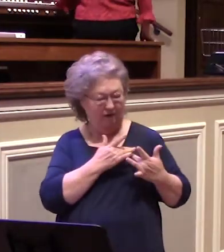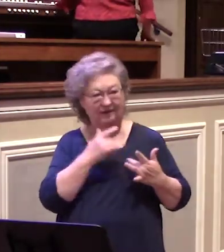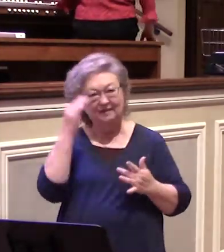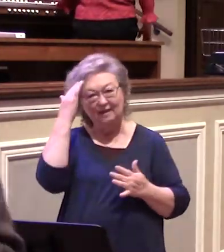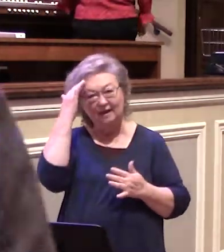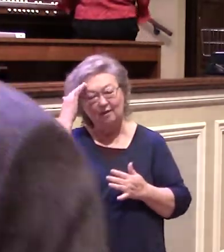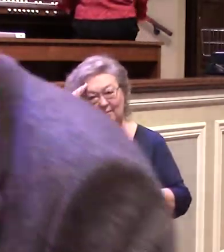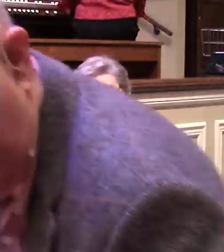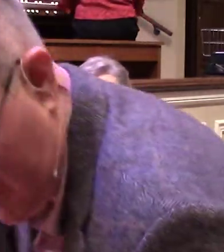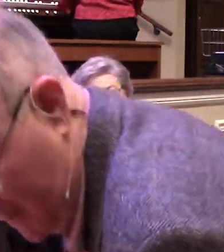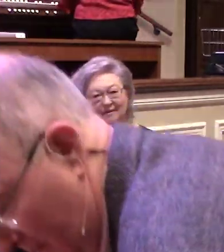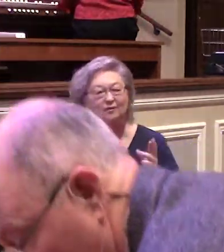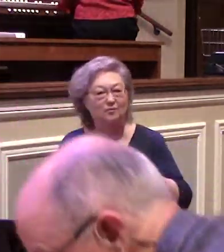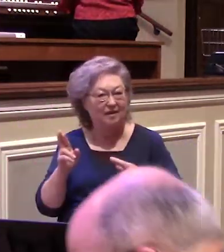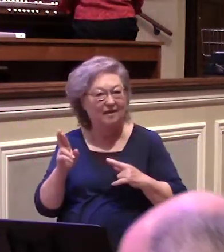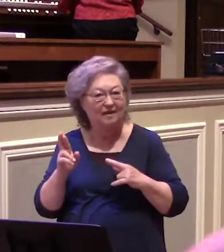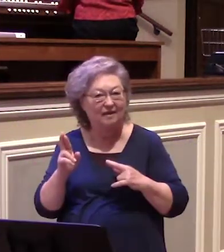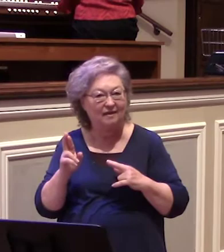King.